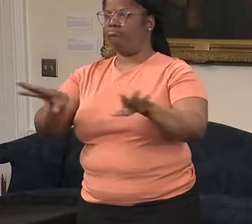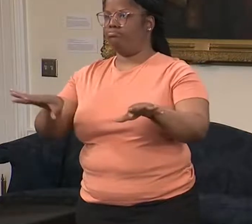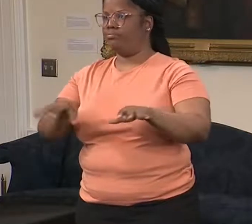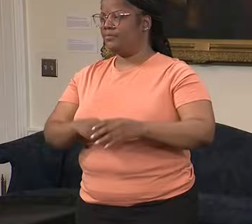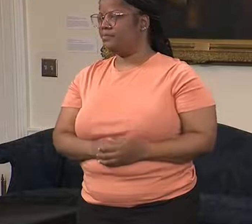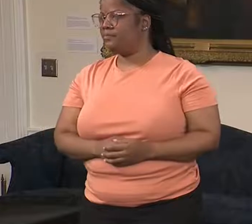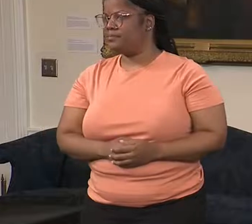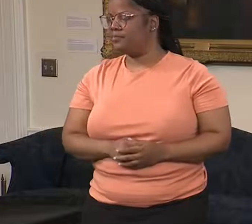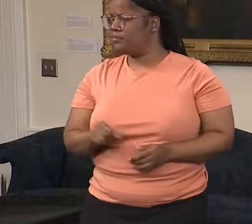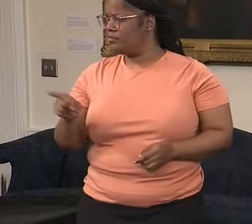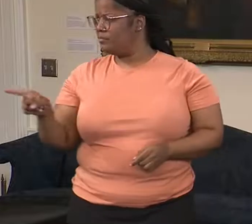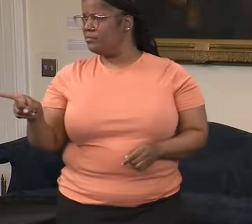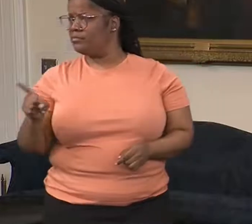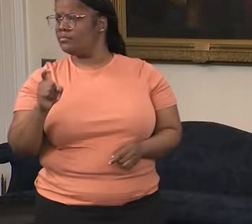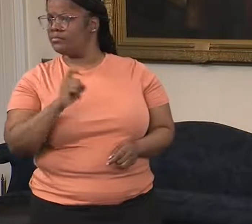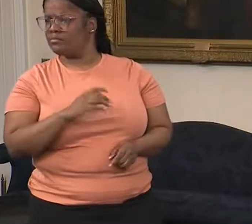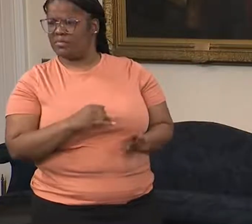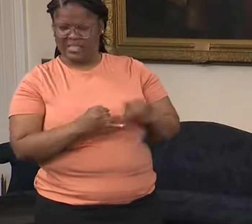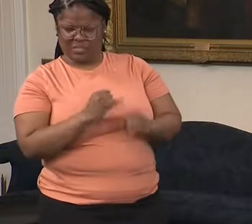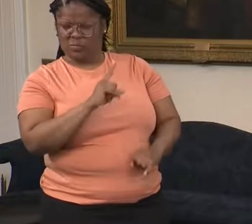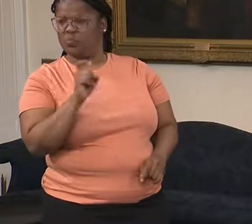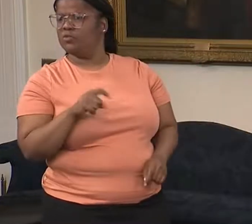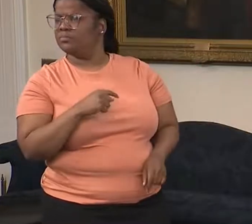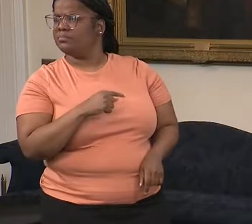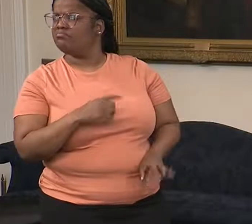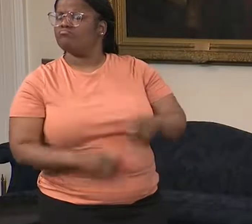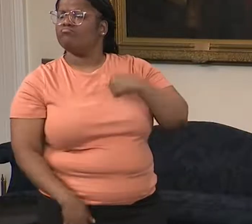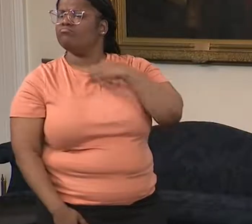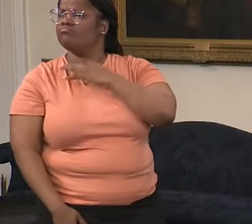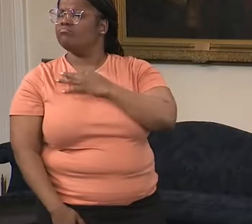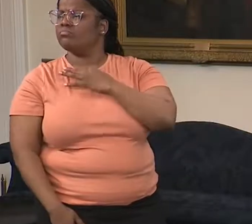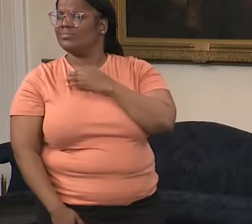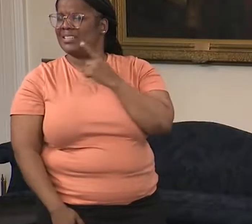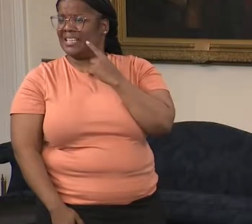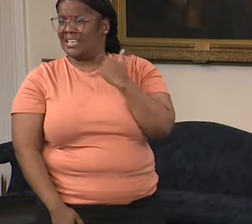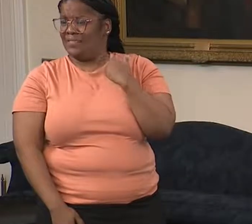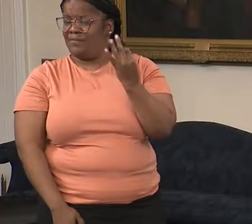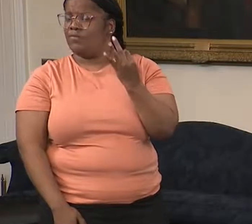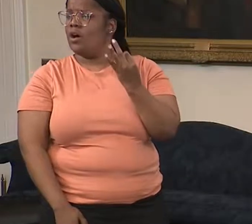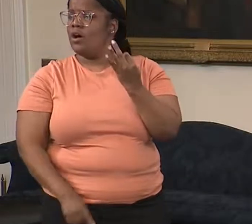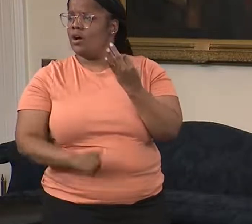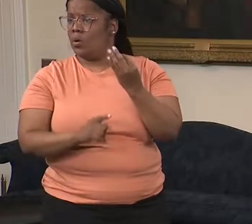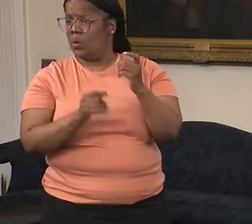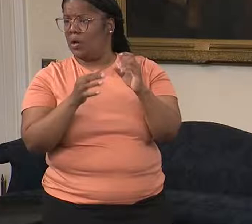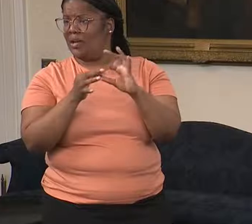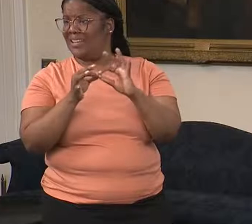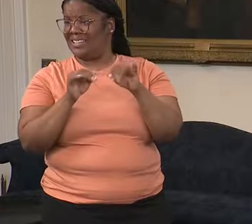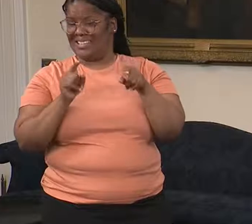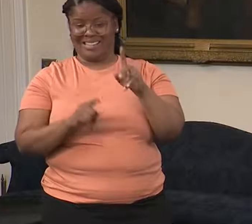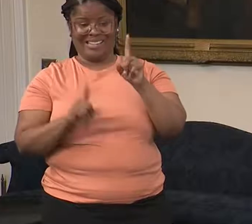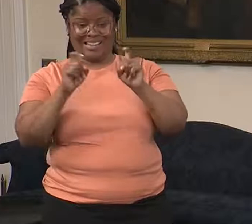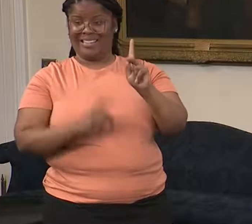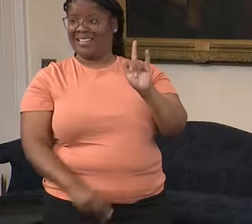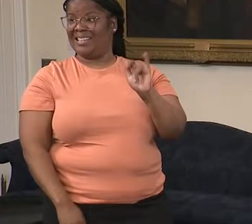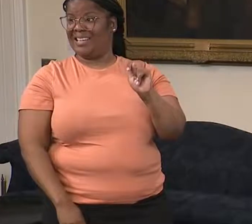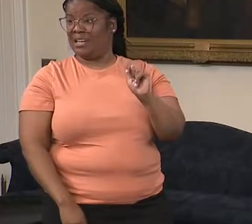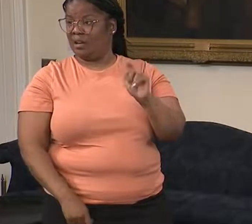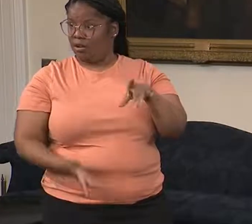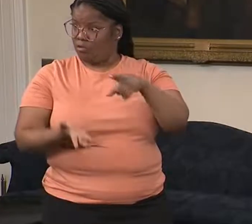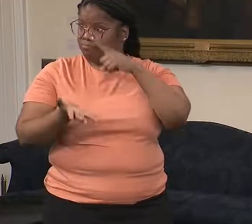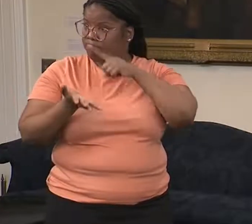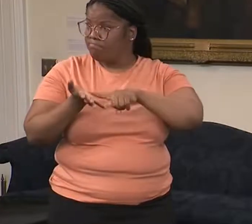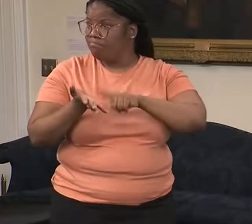do you have a response to that, or the state? Not really. I mean, we have nothing much more to say about that. It was, complete nonsense.